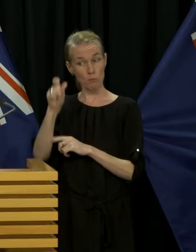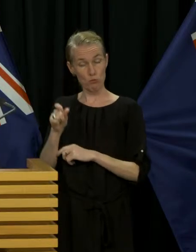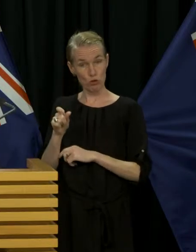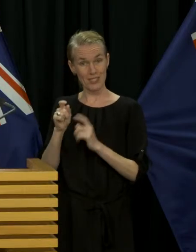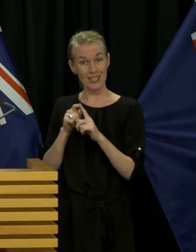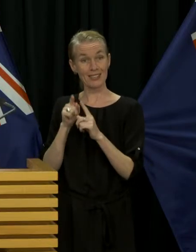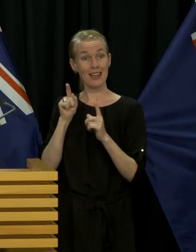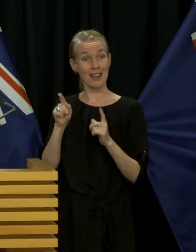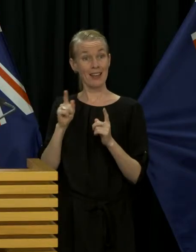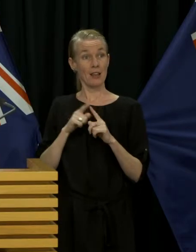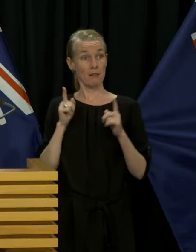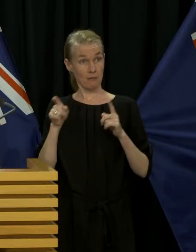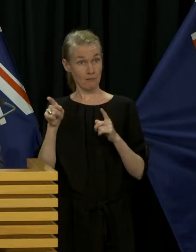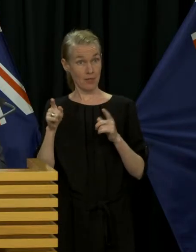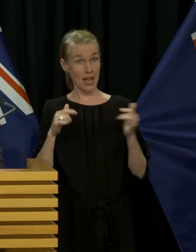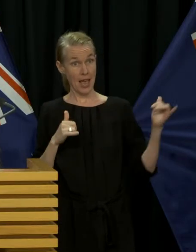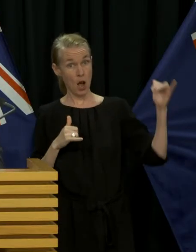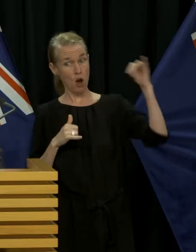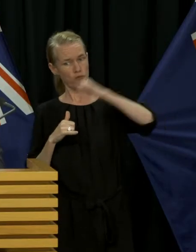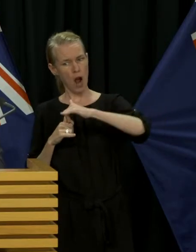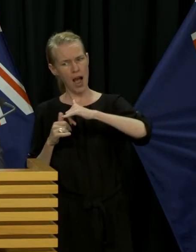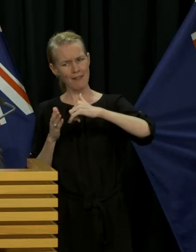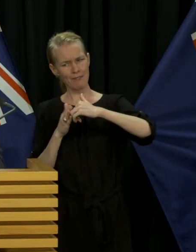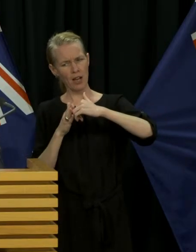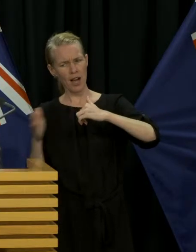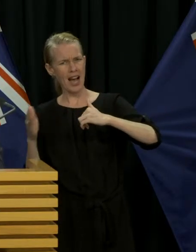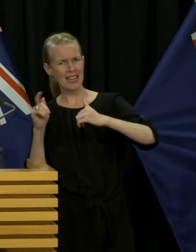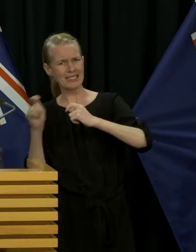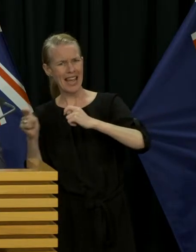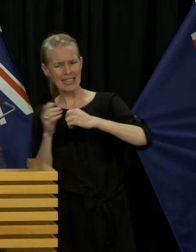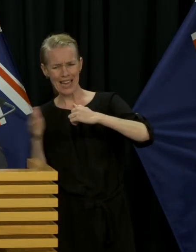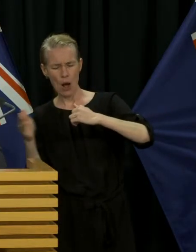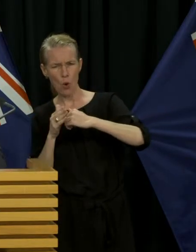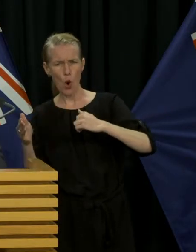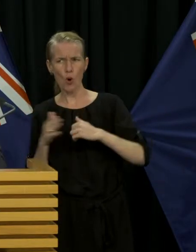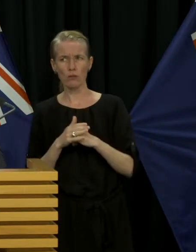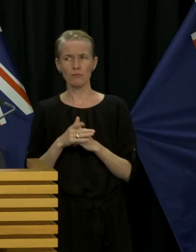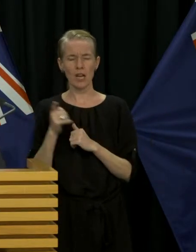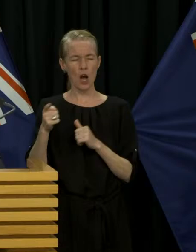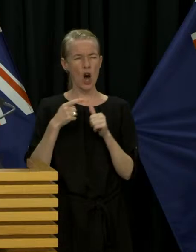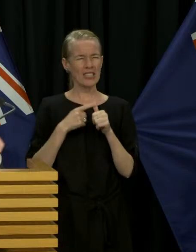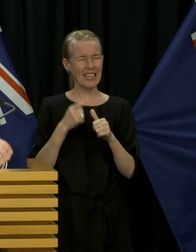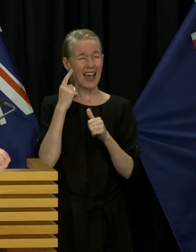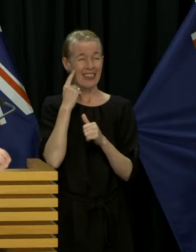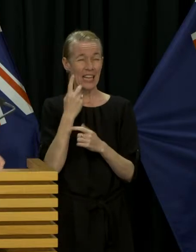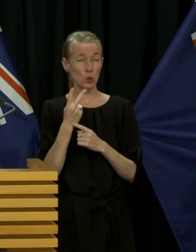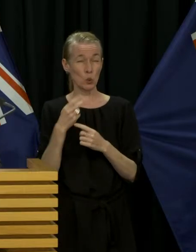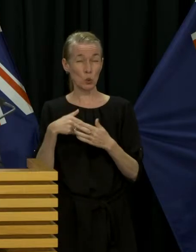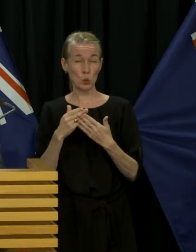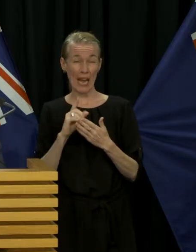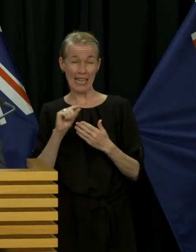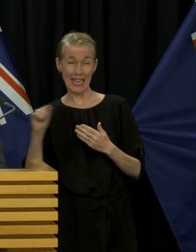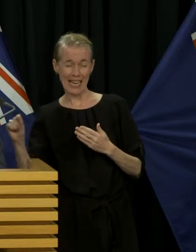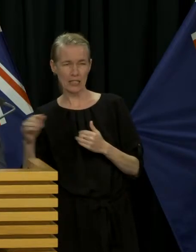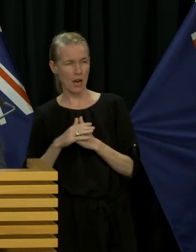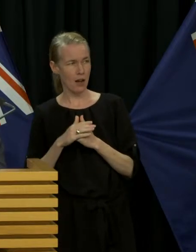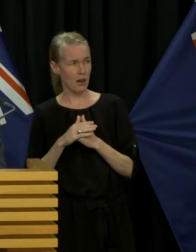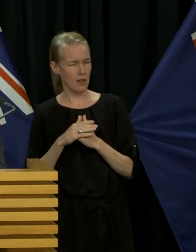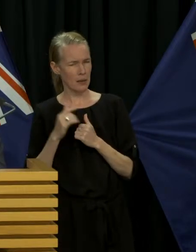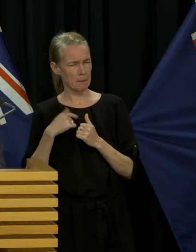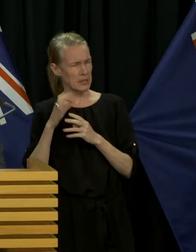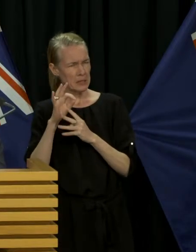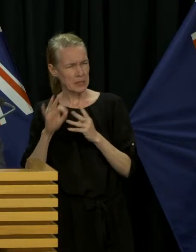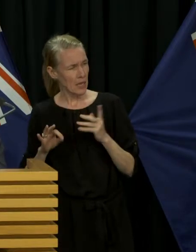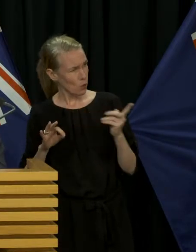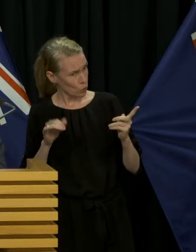but I did have that. I did see that last night, and I know it was a couple of days, but I just don't have the exact time frame. I don't know whether you've got the exact time frame with you. So